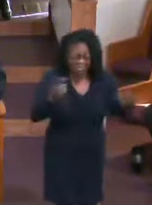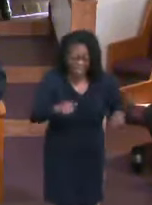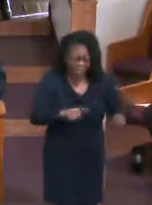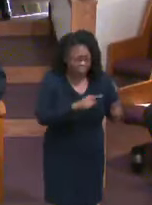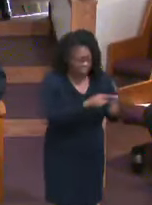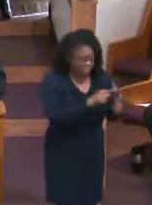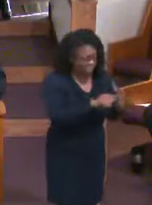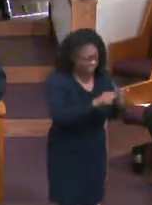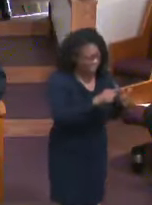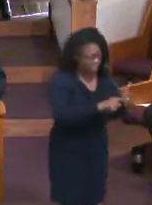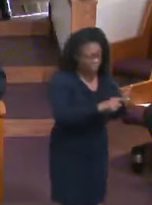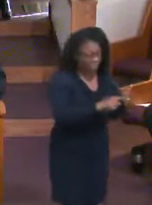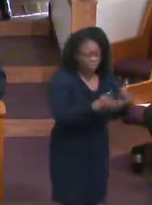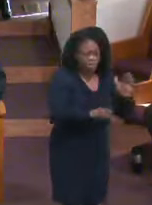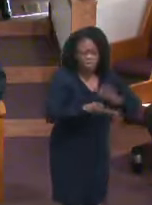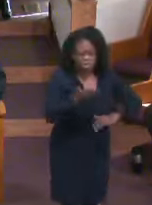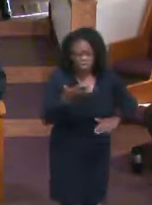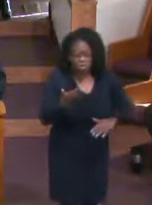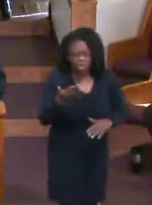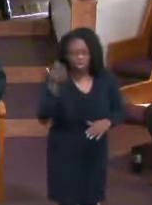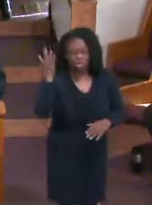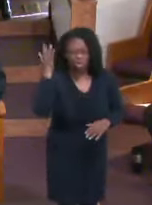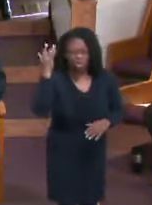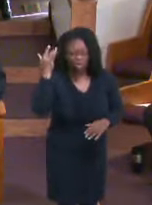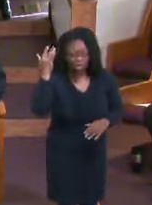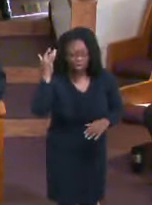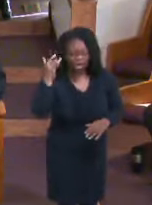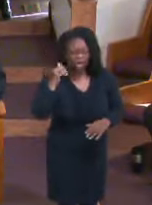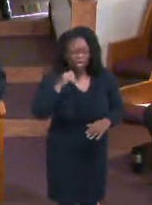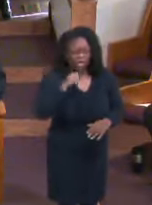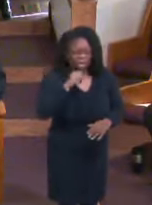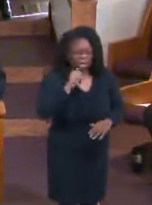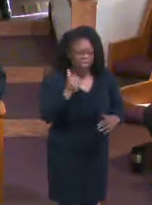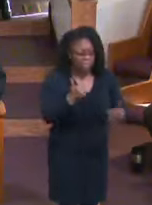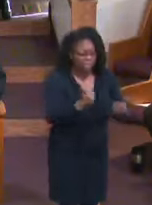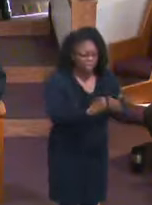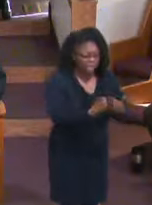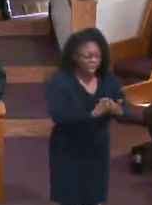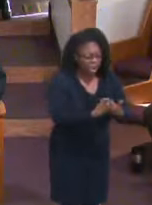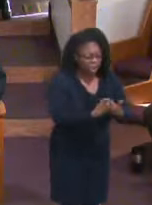to examine it and let you go because we're now in a divisional round of the playoffs.